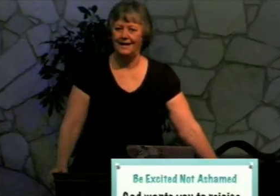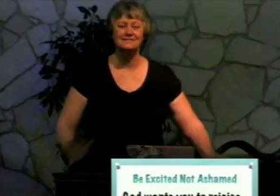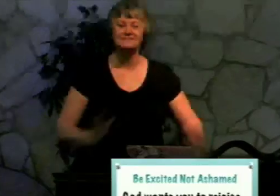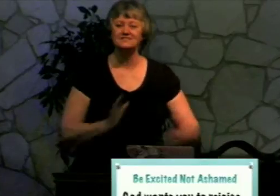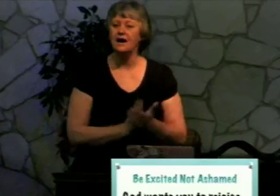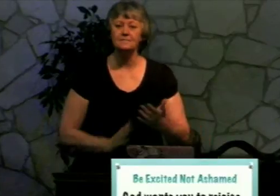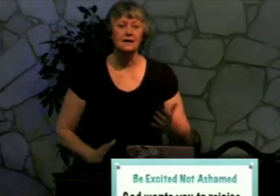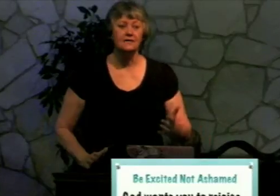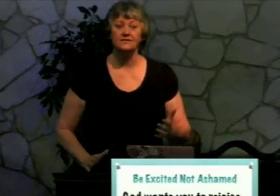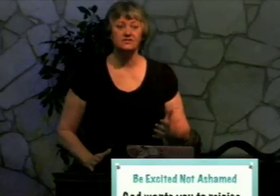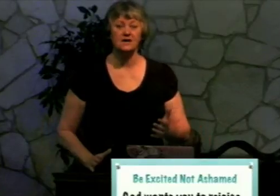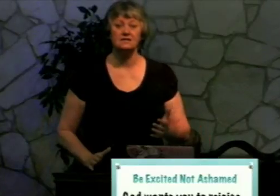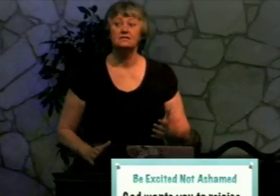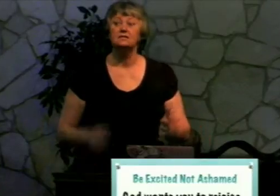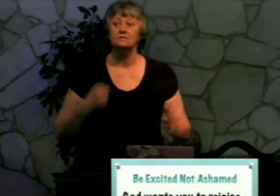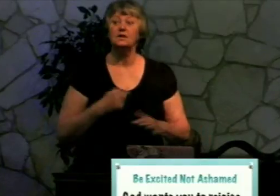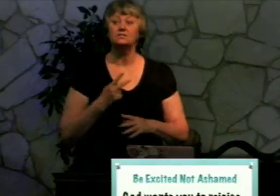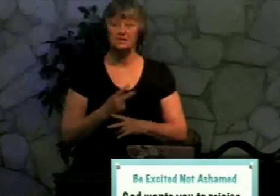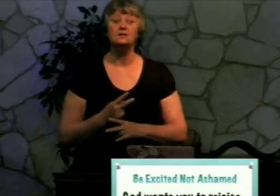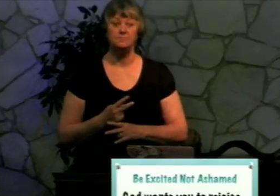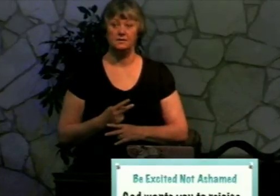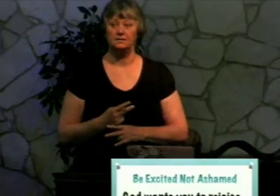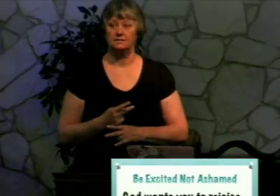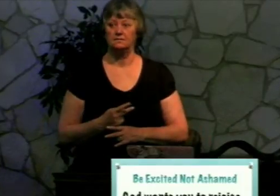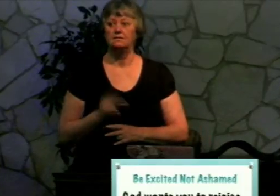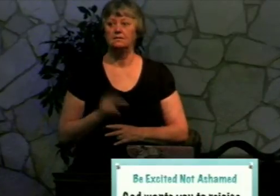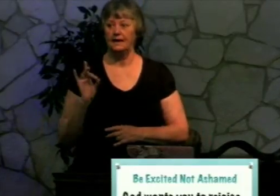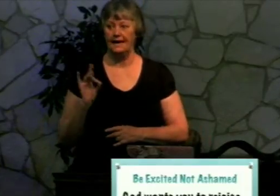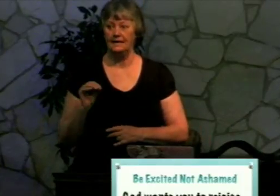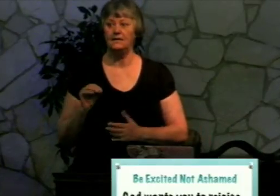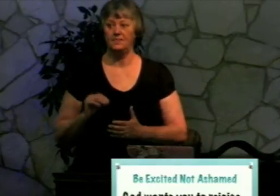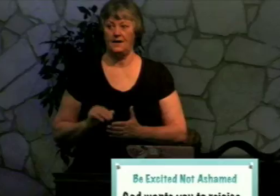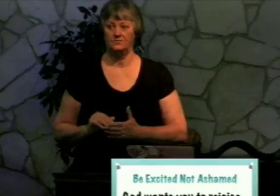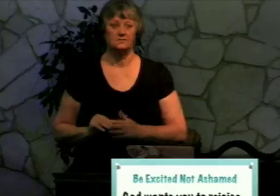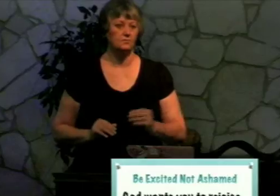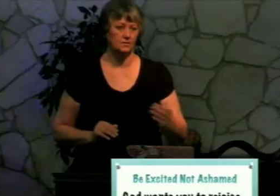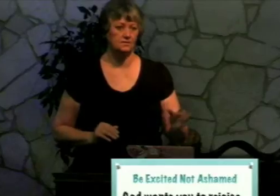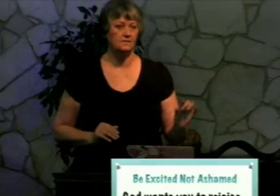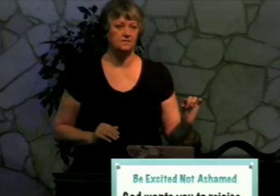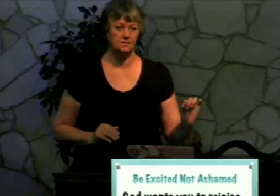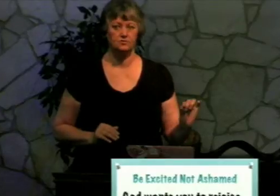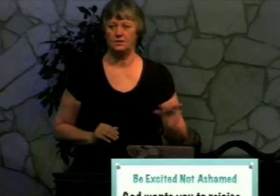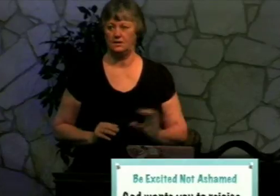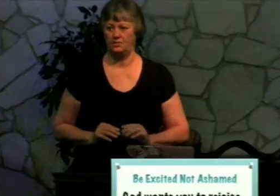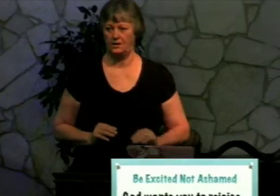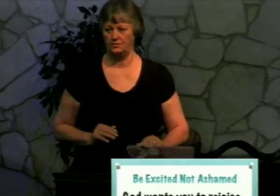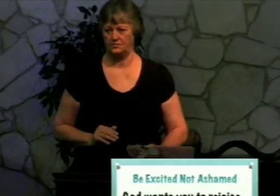And some, they're just like, we're keeping $80,000. We're giving them